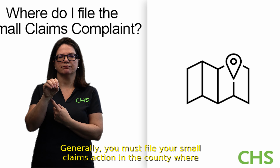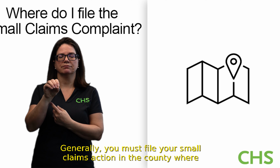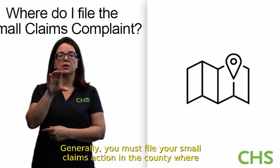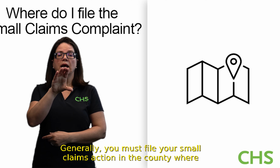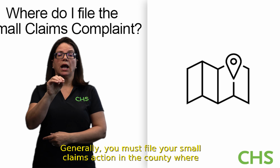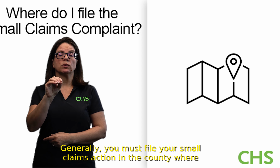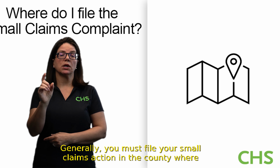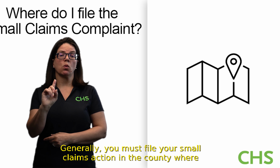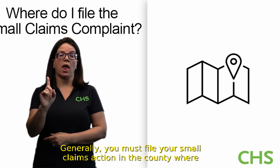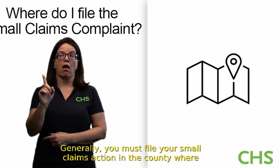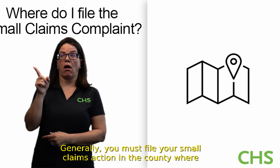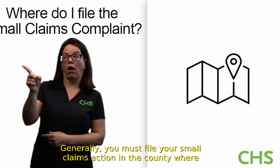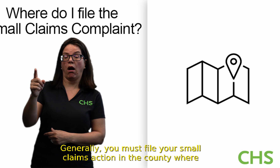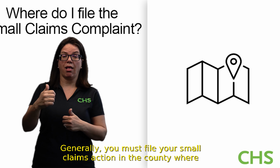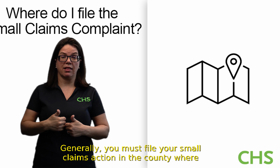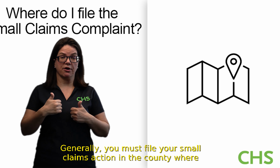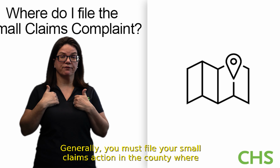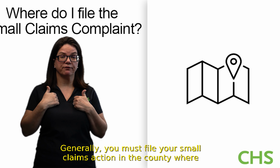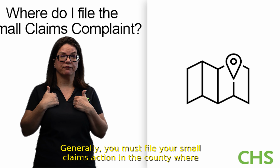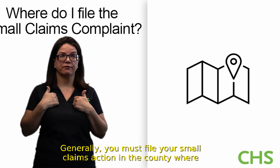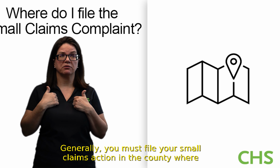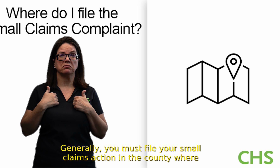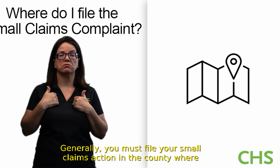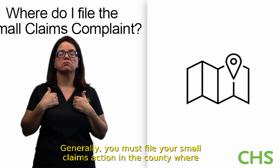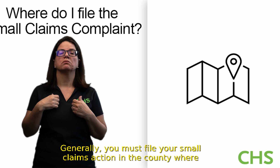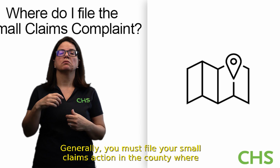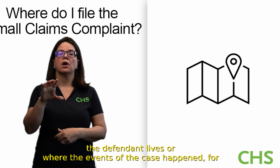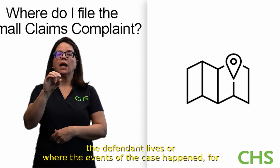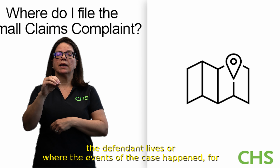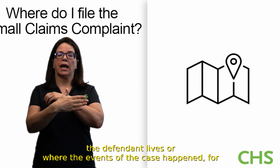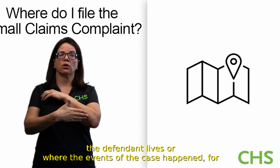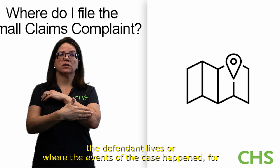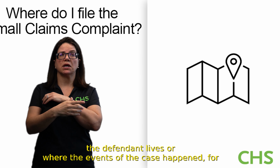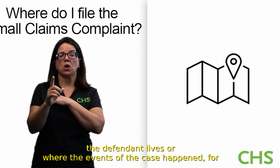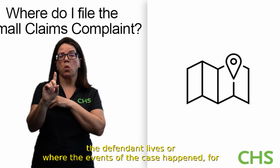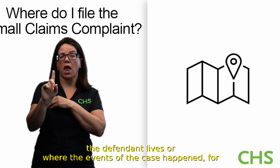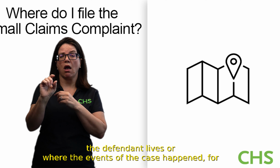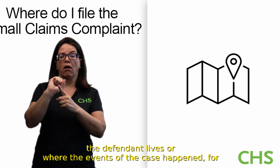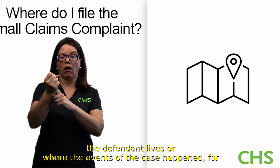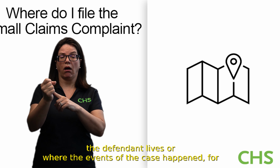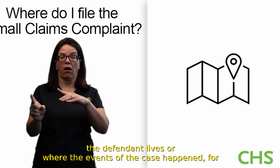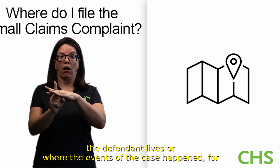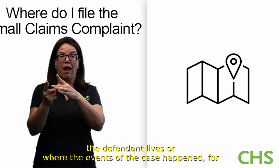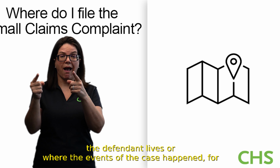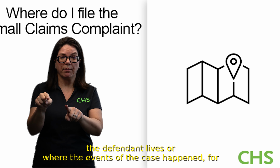Generally, you must file your small claims action in the county where the defendant lives or where the events of the